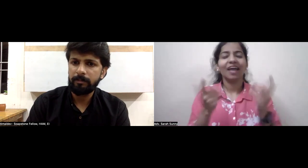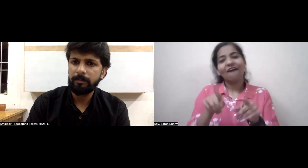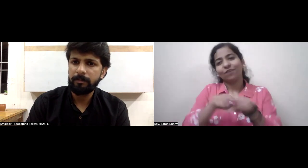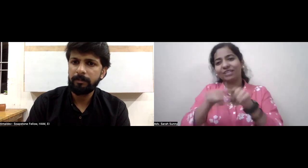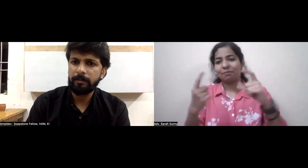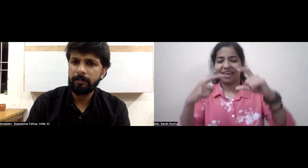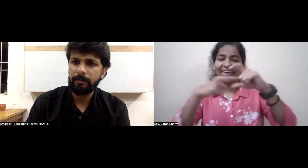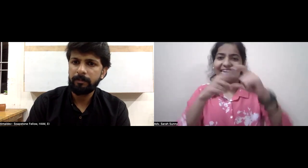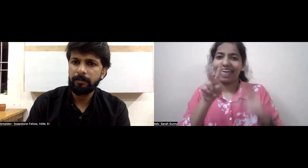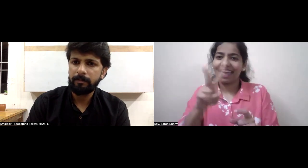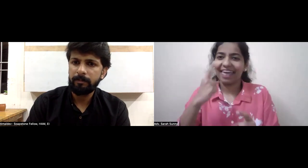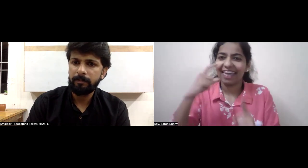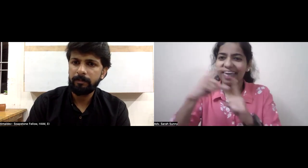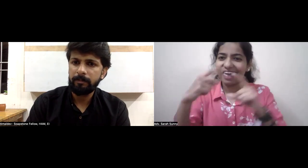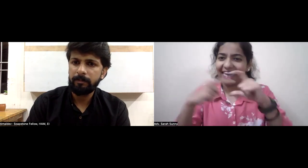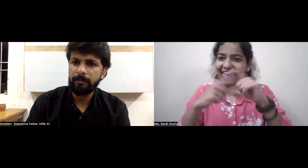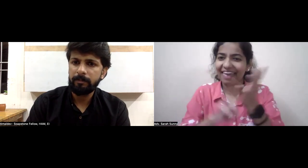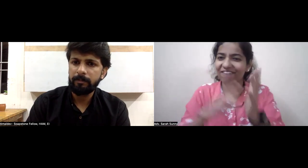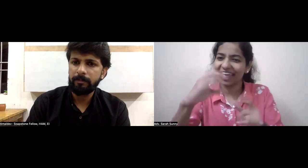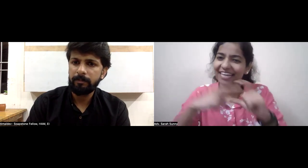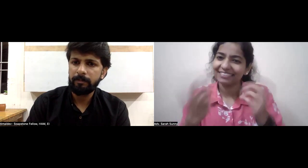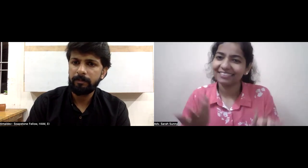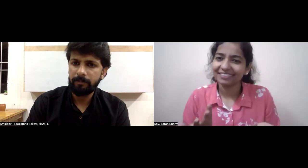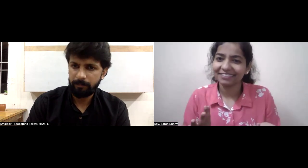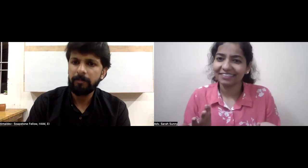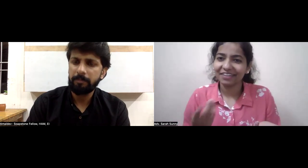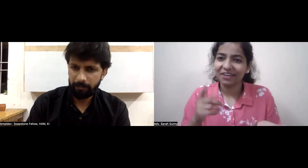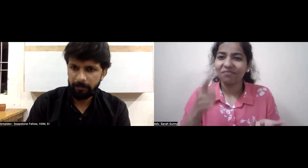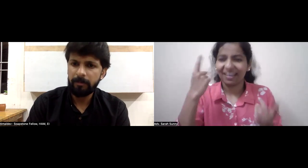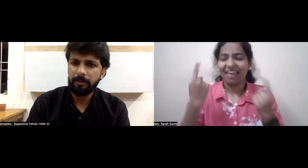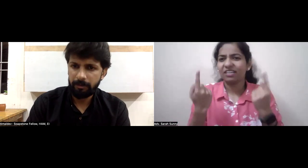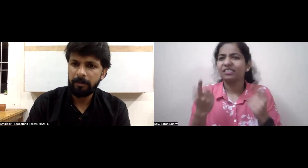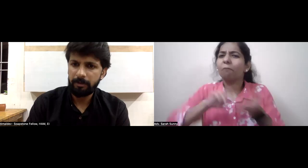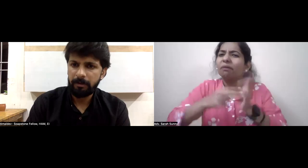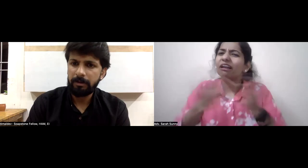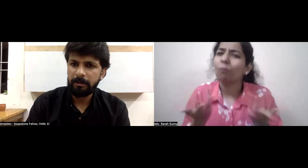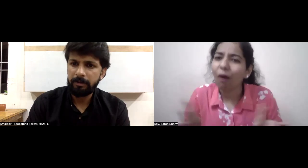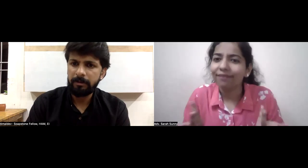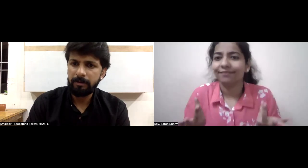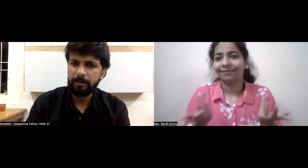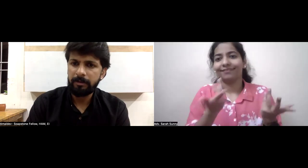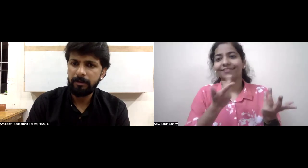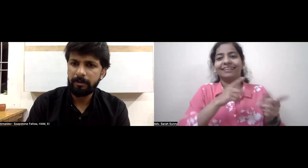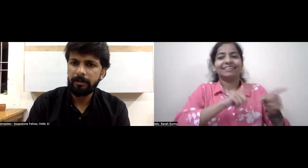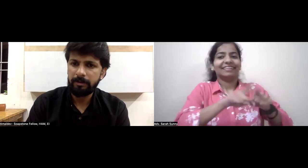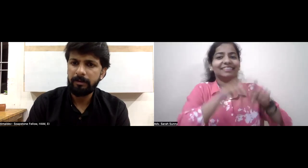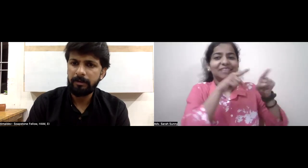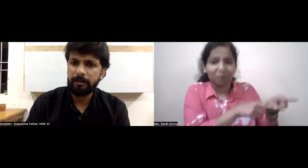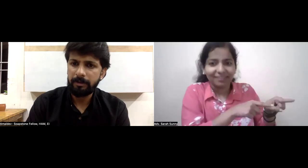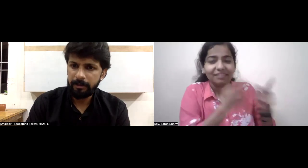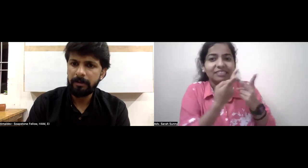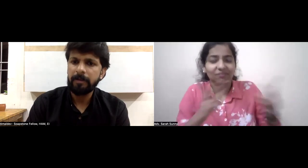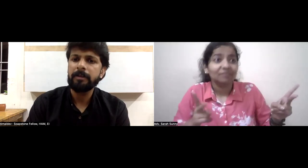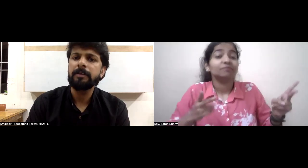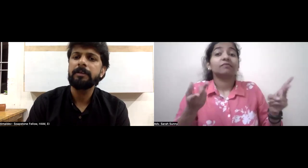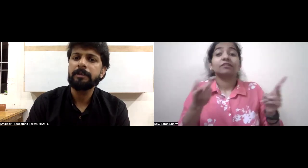and then sometimes, when I talk to deaf people also, for example, words such as